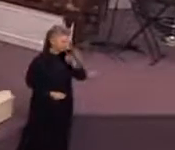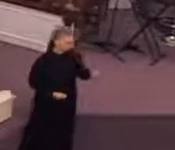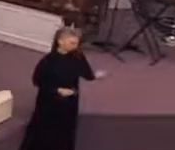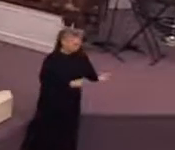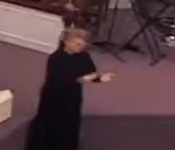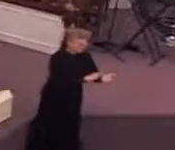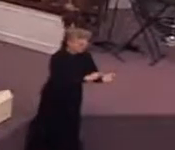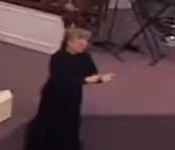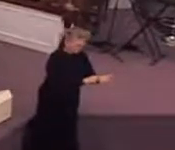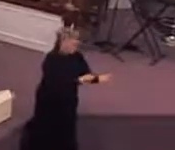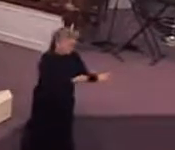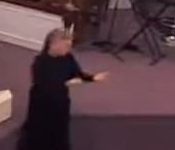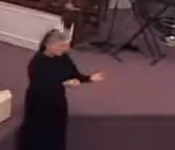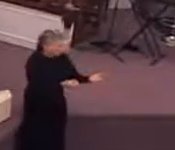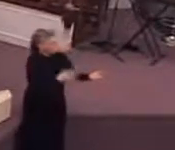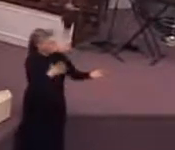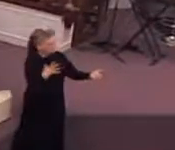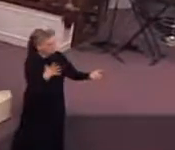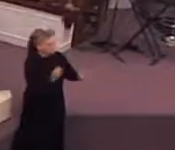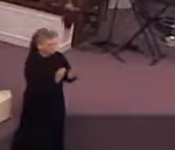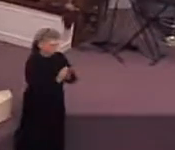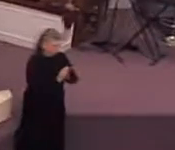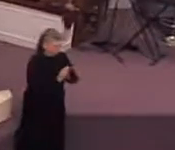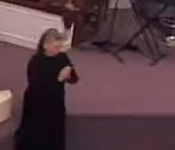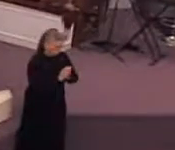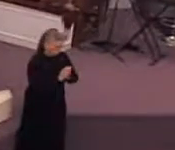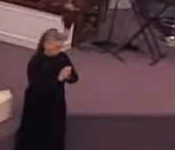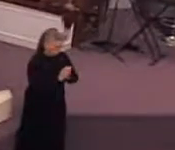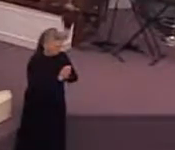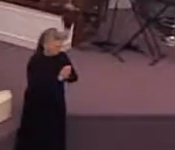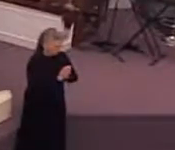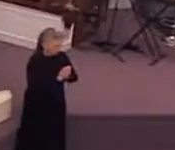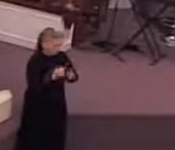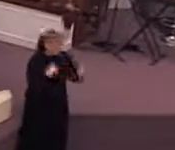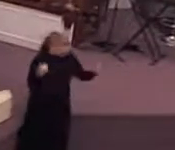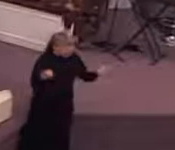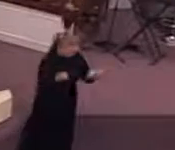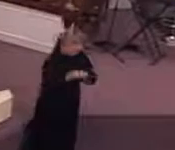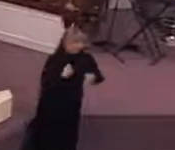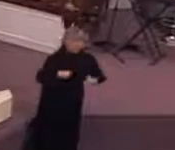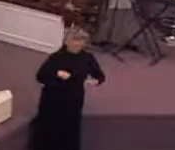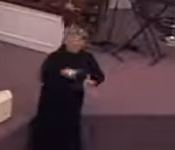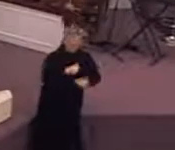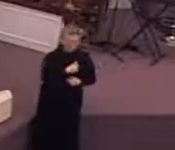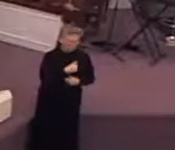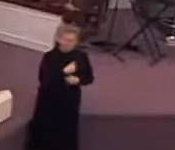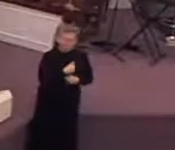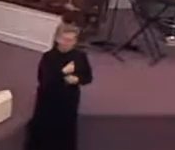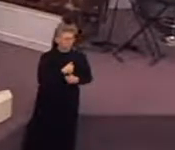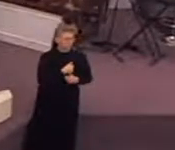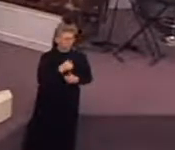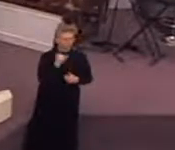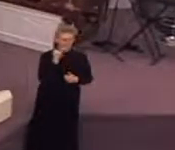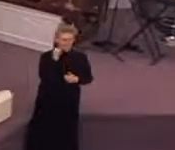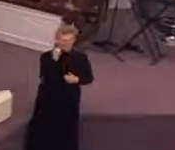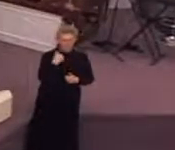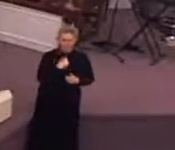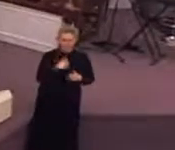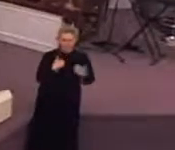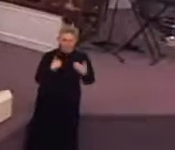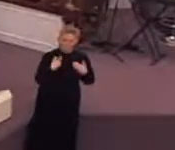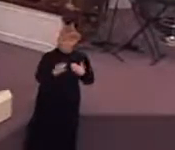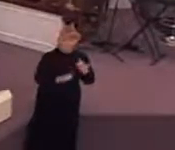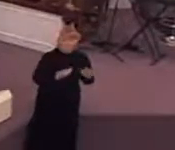prayer. Much prayer. And so I'm challenging us tonight, amen, that if we're going to have